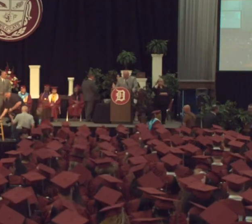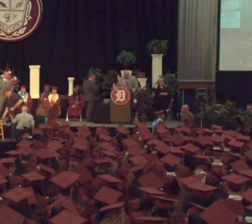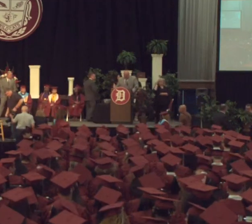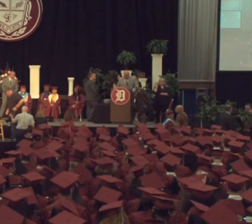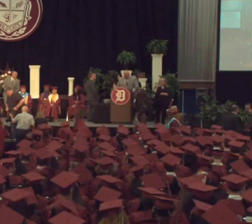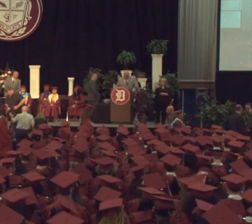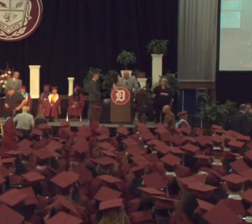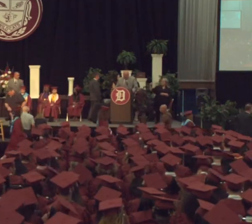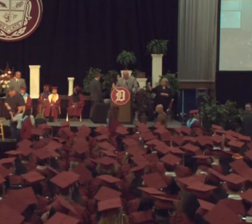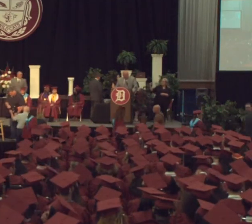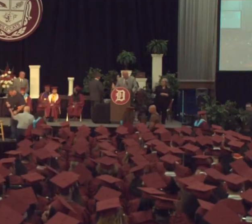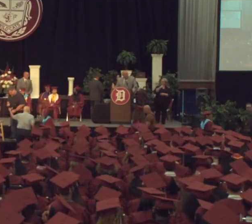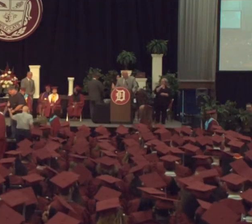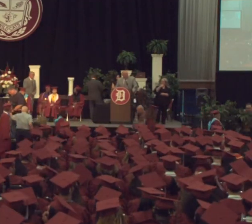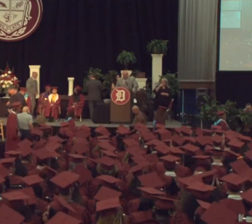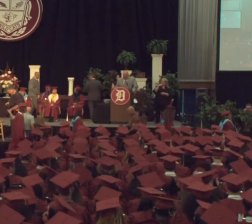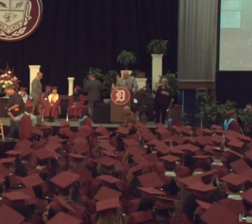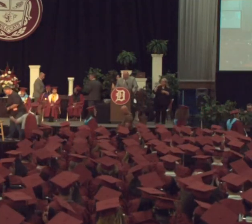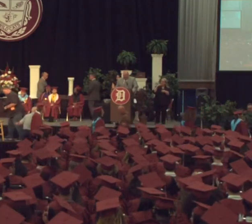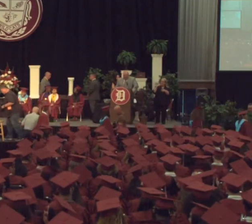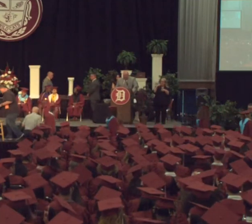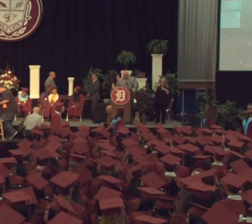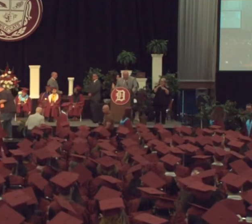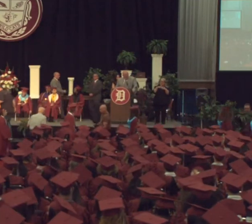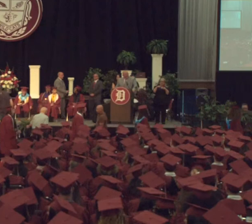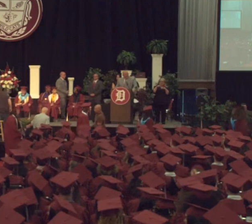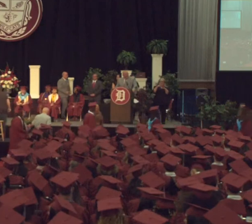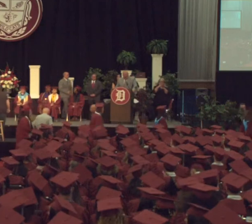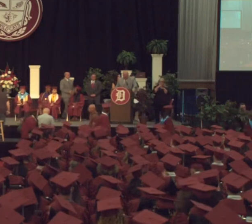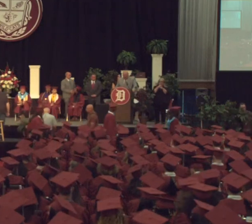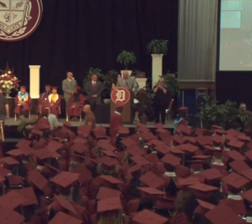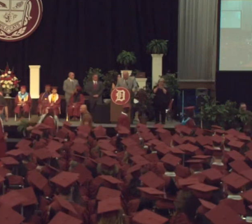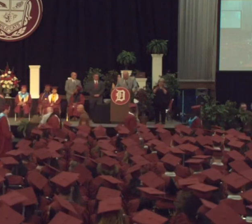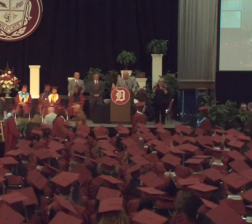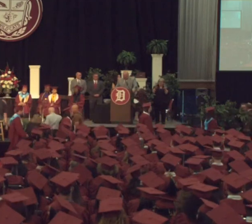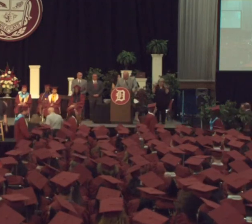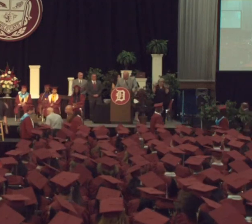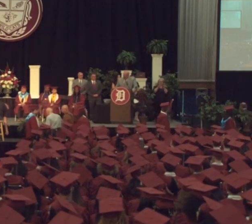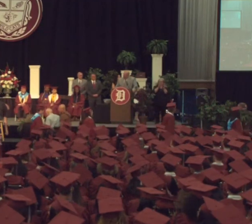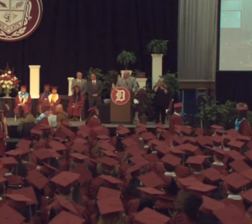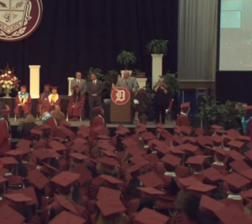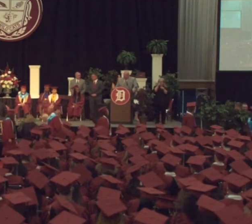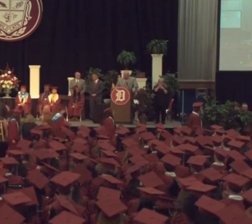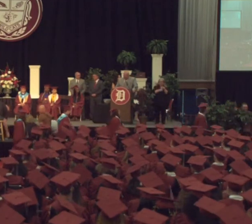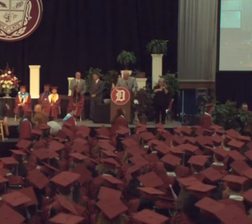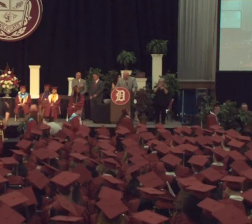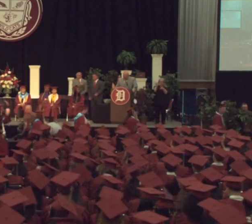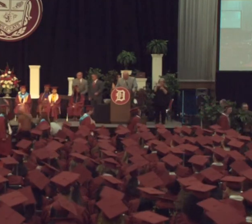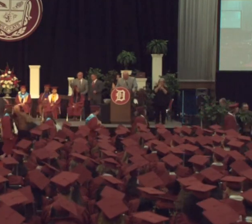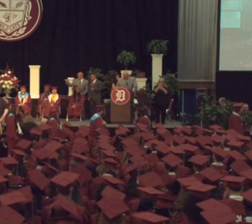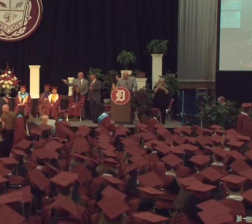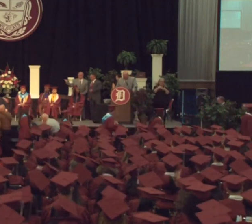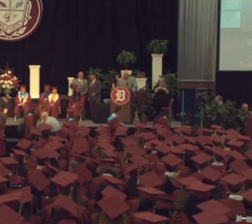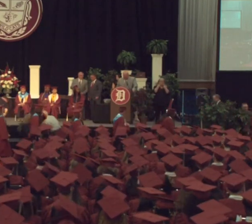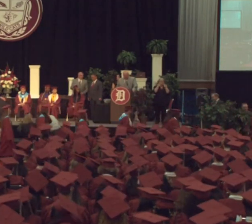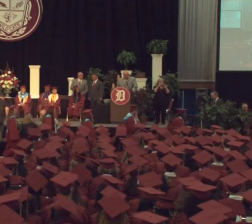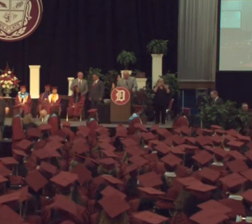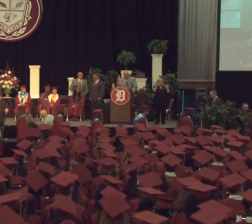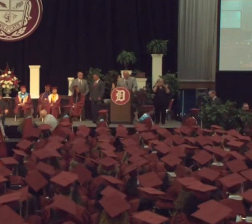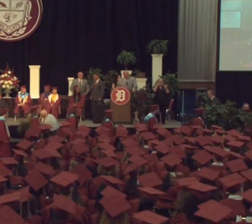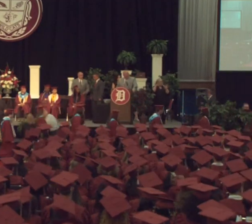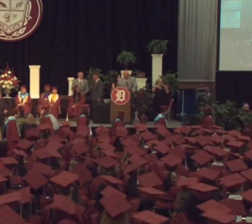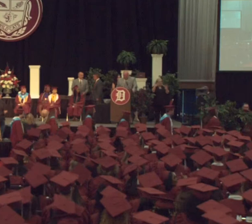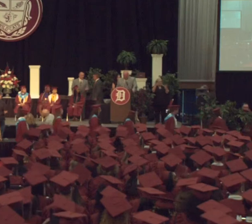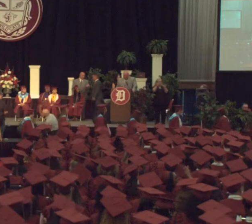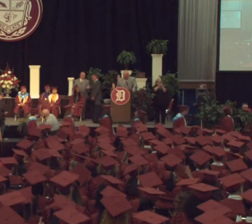Walking across the stage to receive a diploma is an extremely important event in the lives of our graduates. We know you want to cheer for your favorite graduate, but we ask you to show your